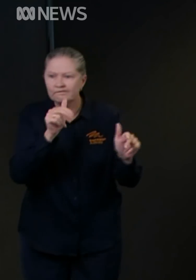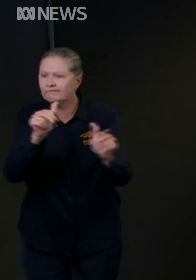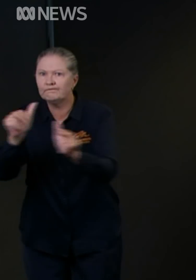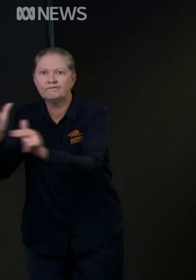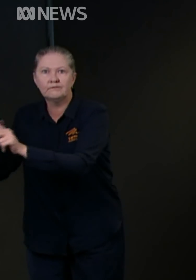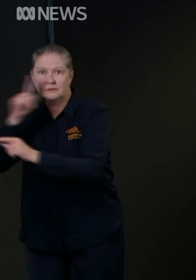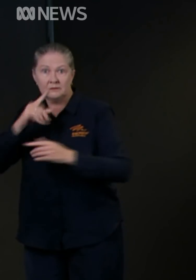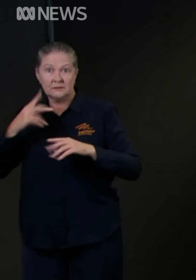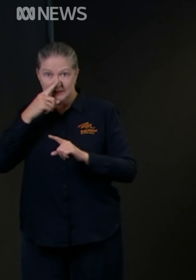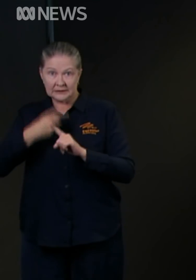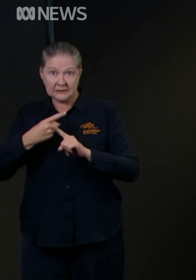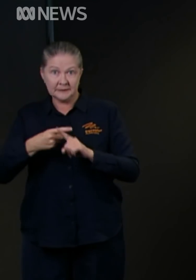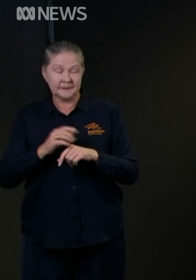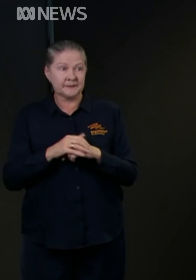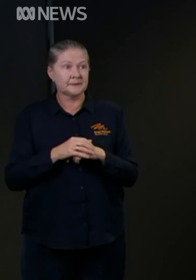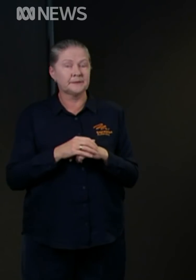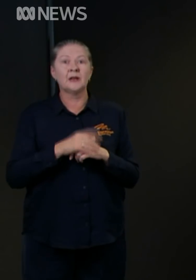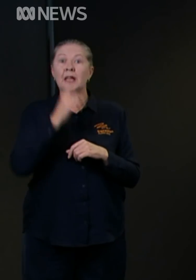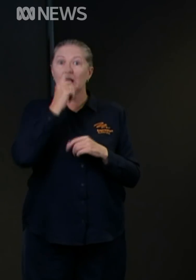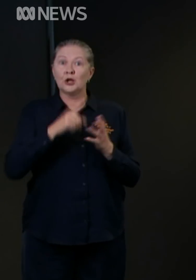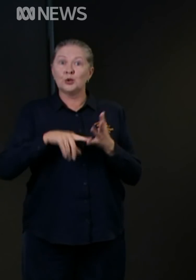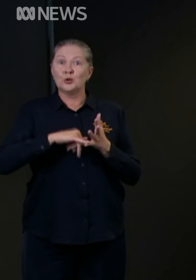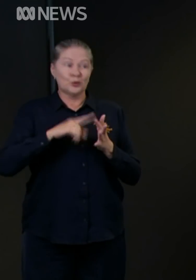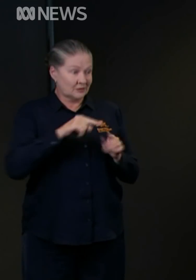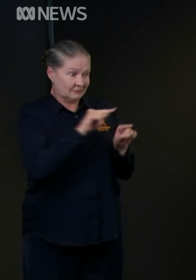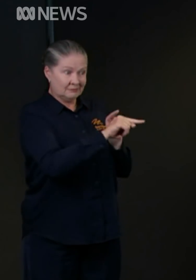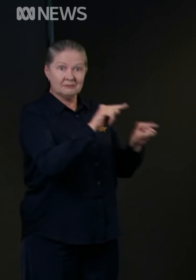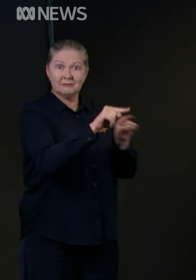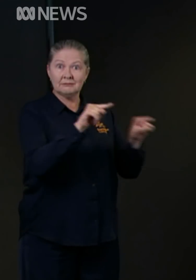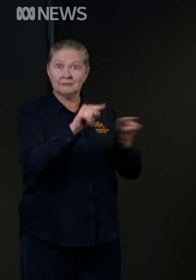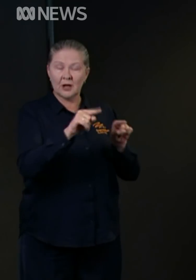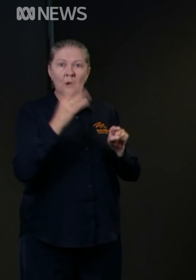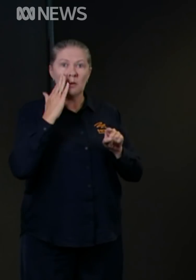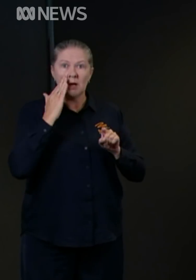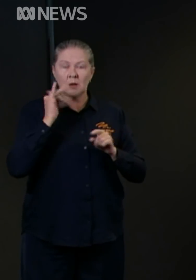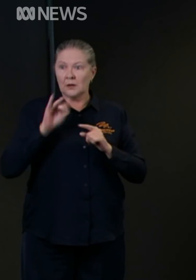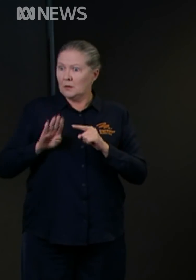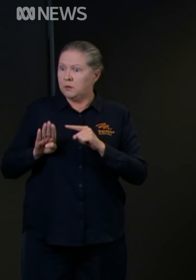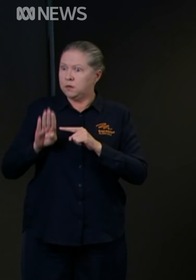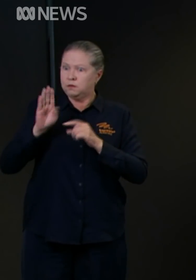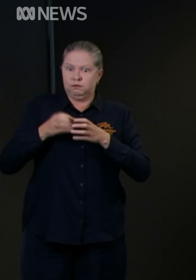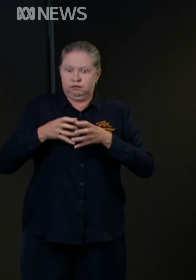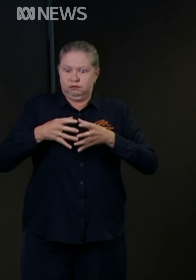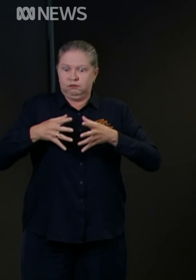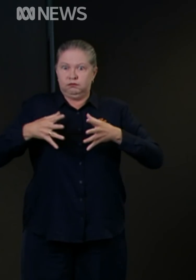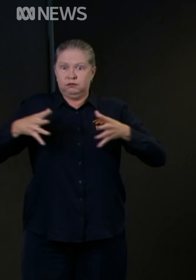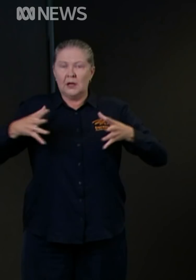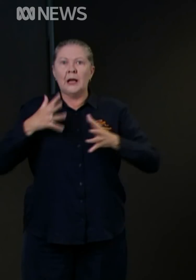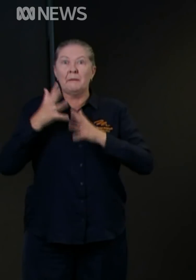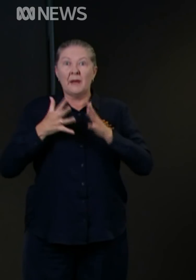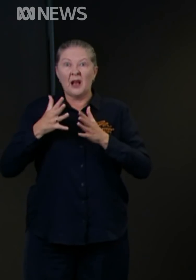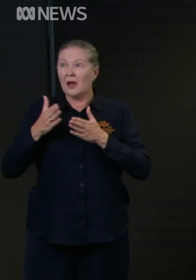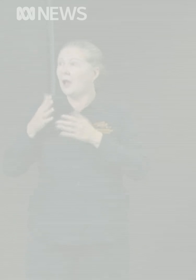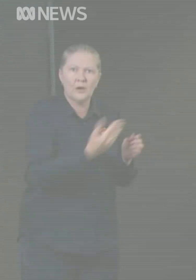it'll ensure that we'll be able to utilise our private hospitals during the peak of the pandemic, relieving pressure off our busy public